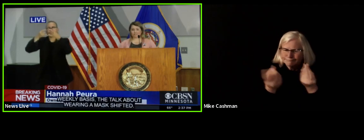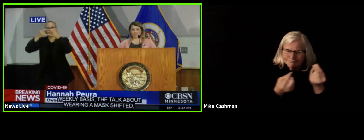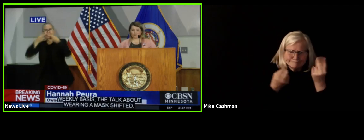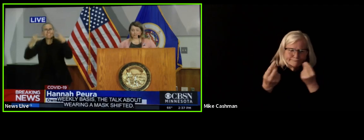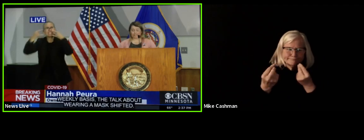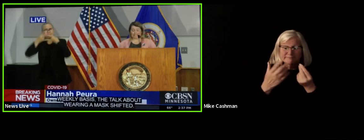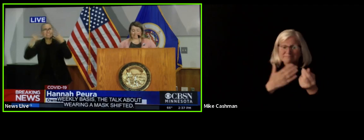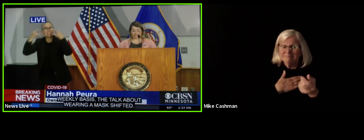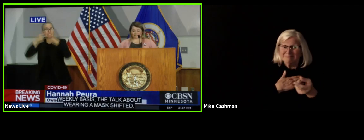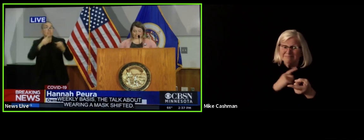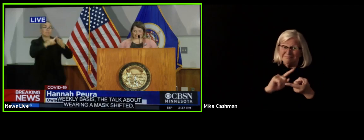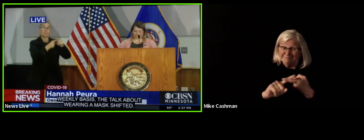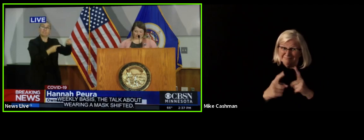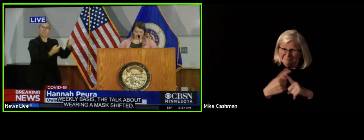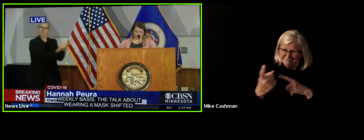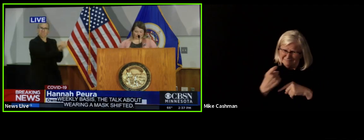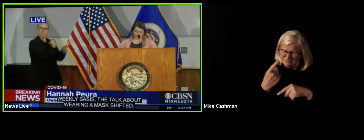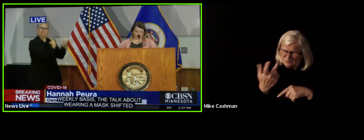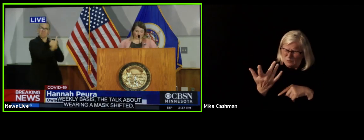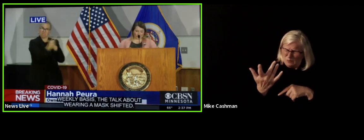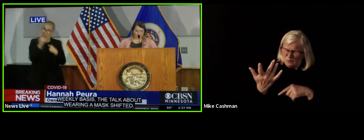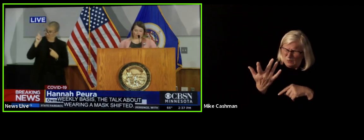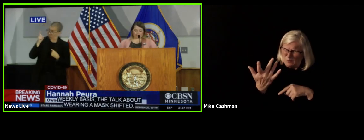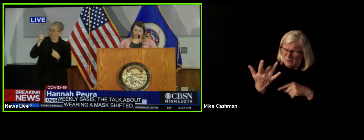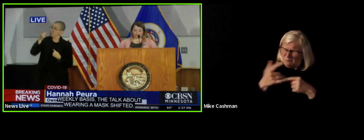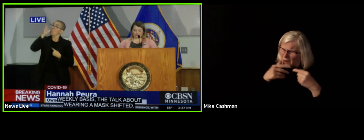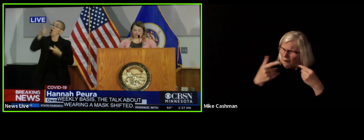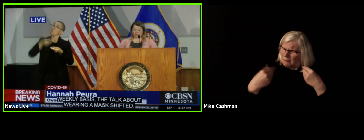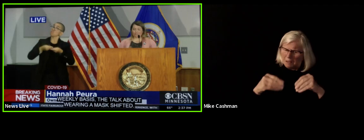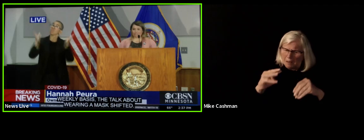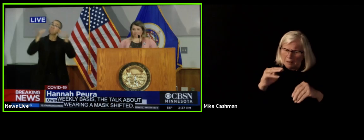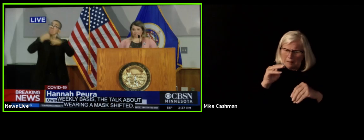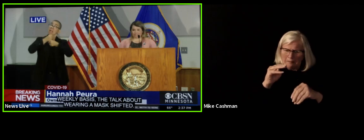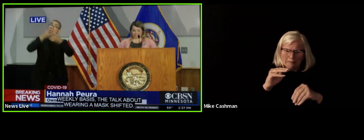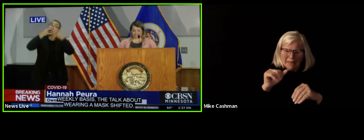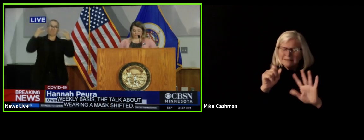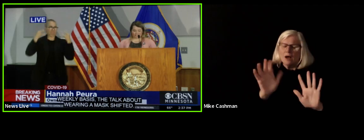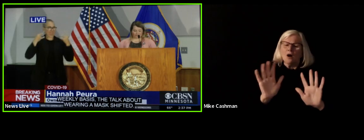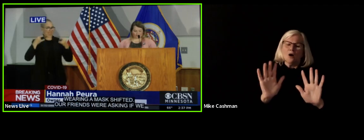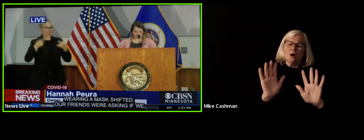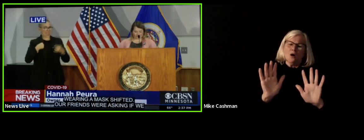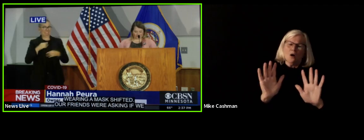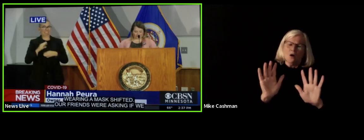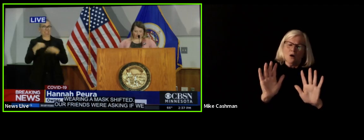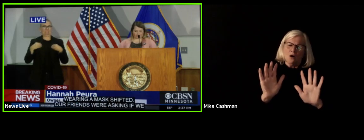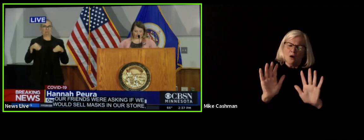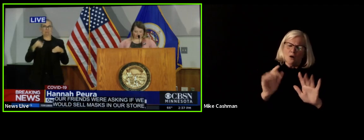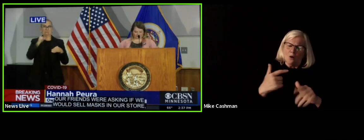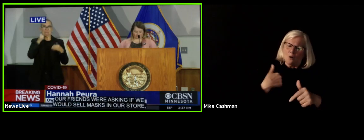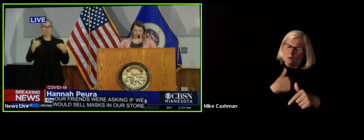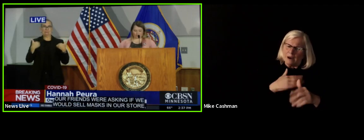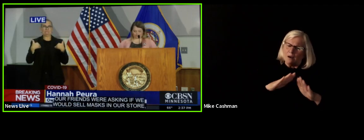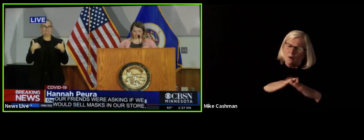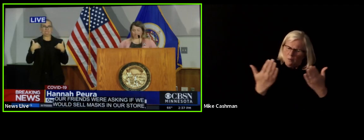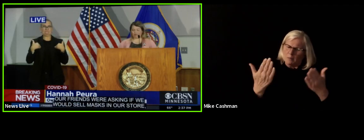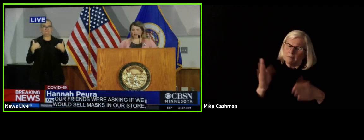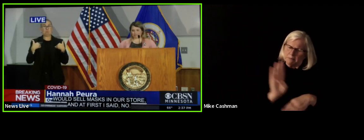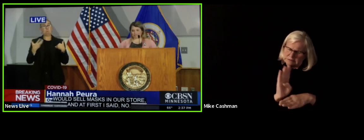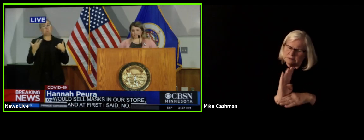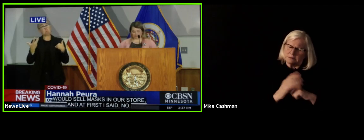our store, and at first I said no. When we were able to open up our shop again, we gave our friends a choice to shop with